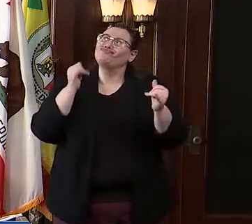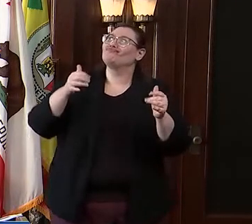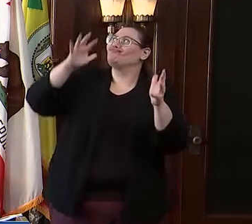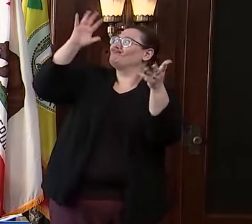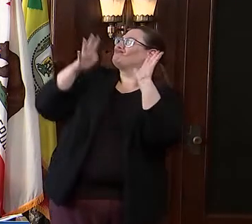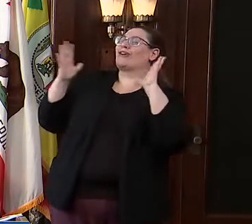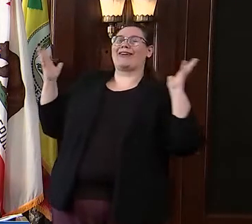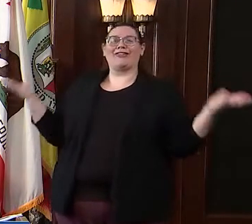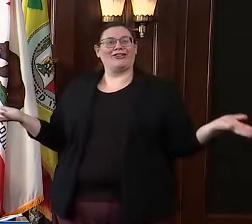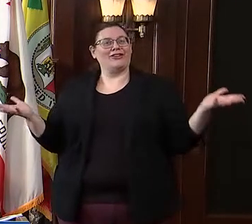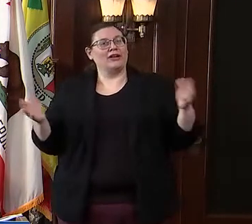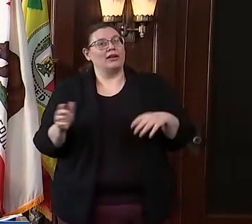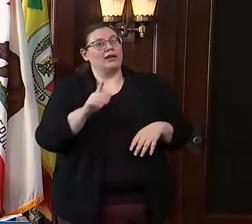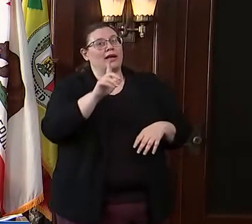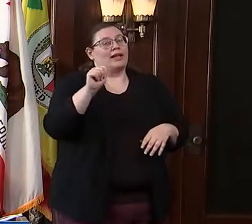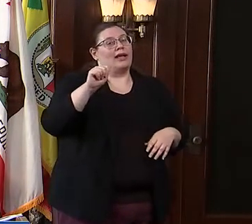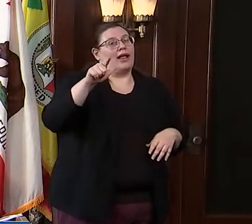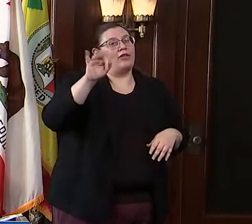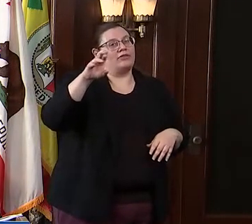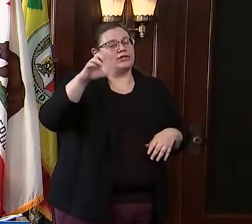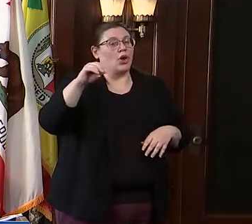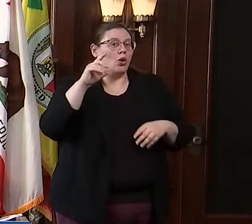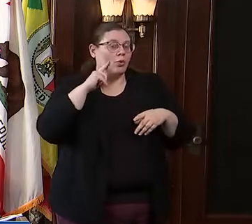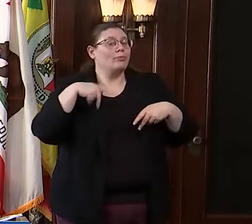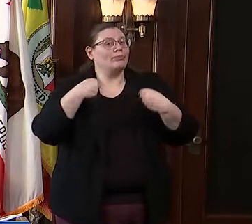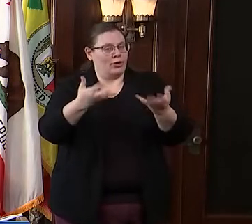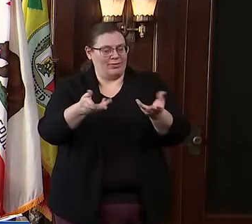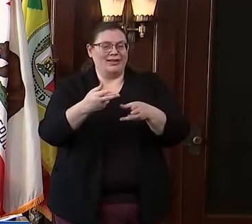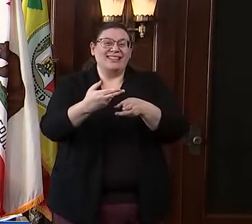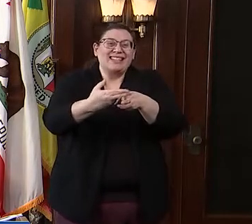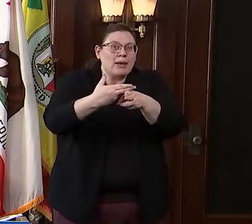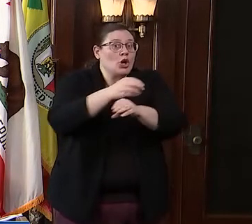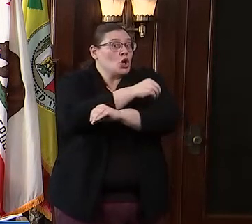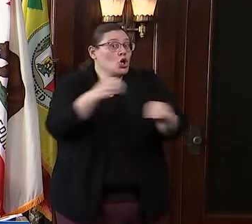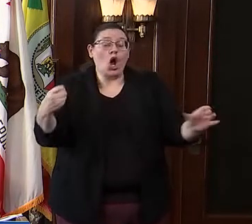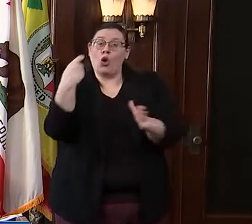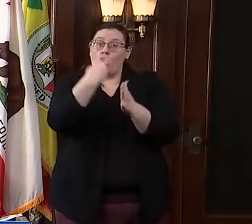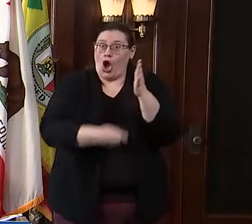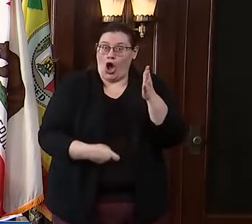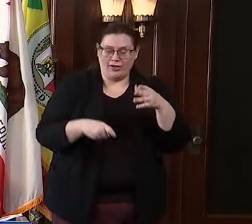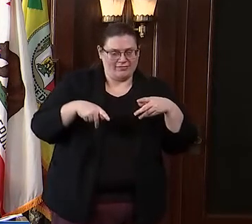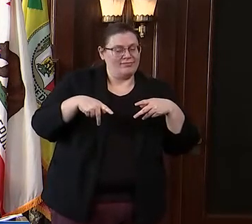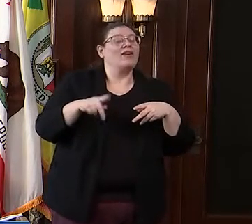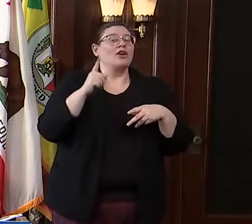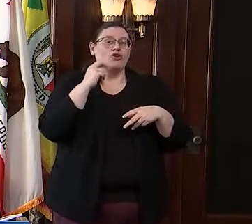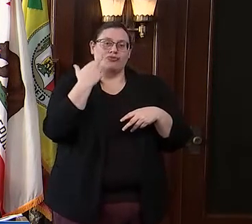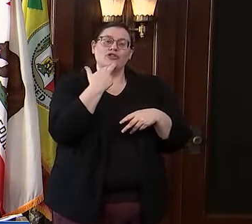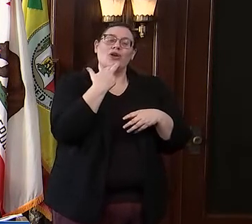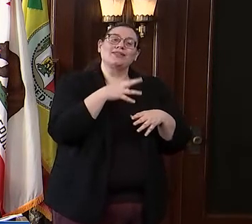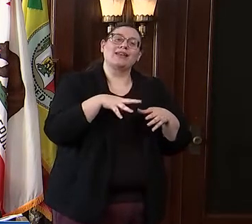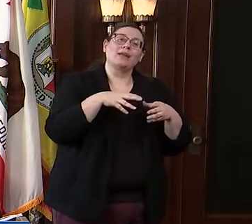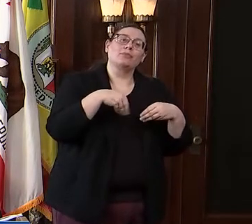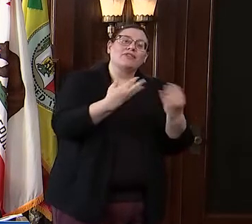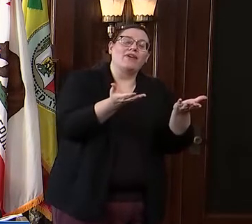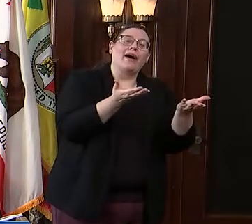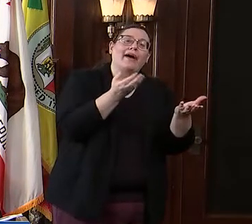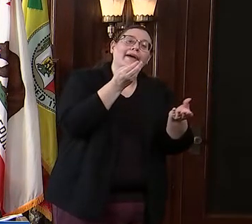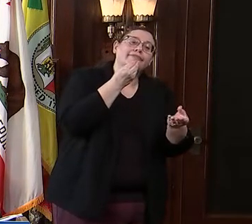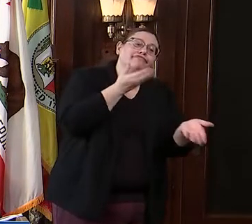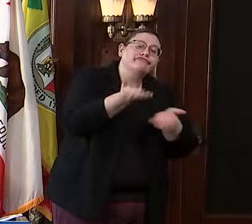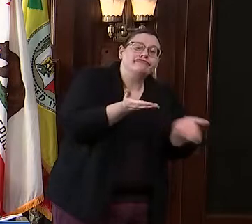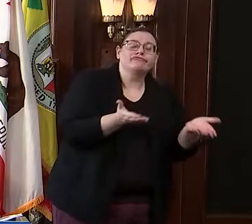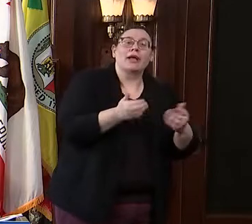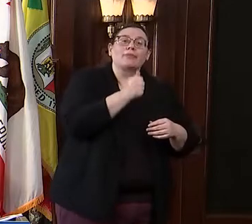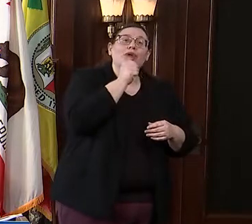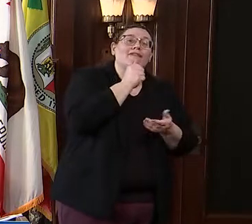LA Al Fresco, the city will offer temporary, no-cost allowances for restaurants to provide outdoor dining on sidewalks and private parking